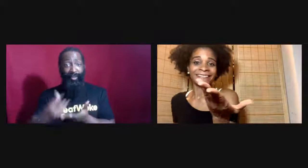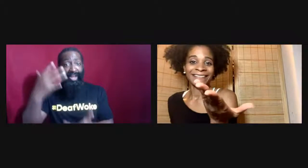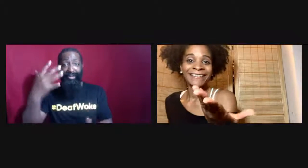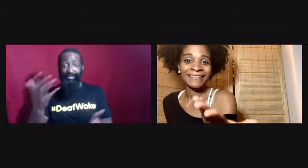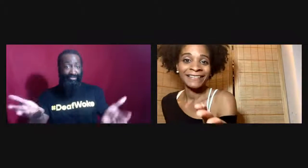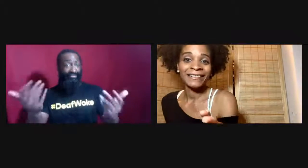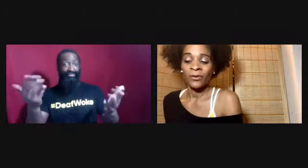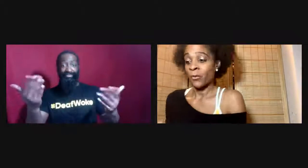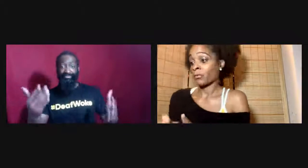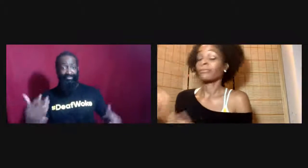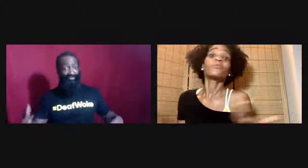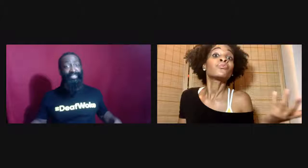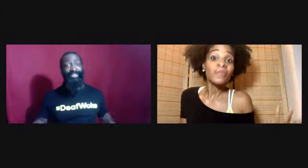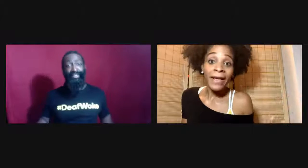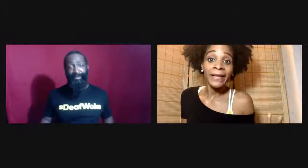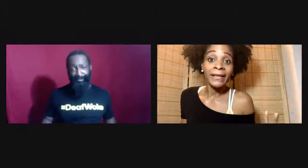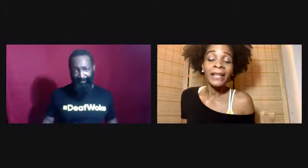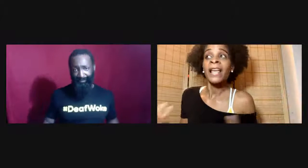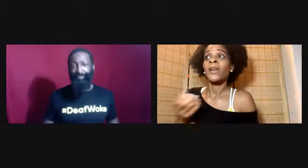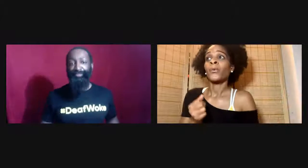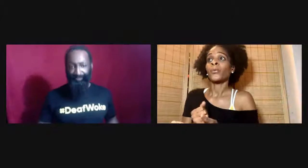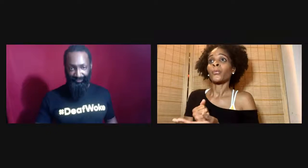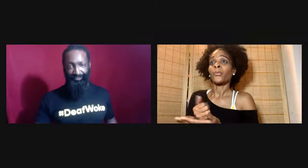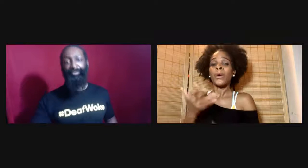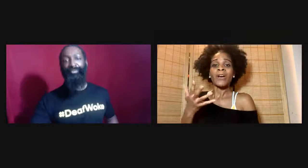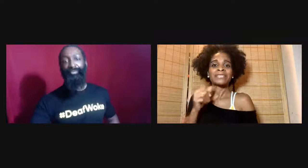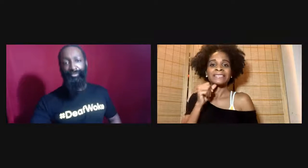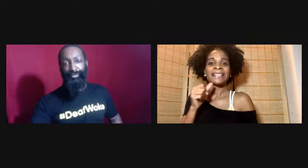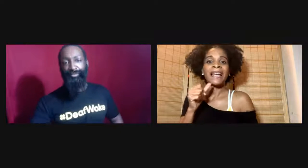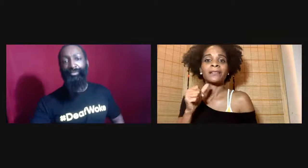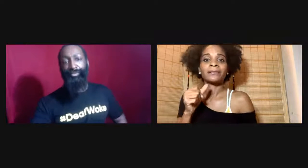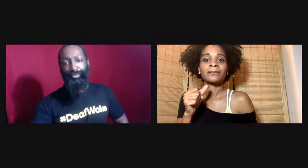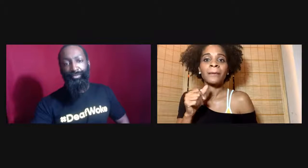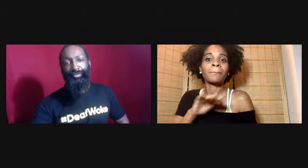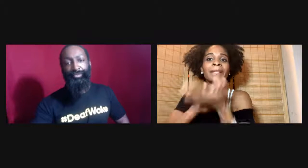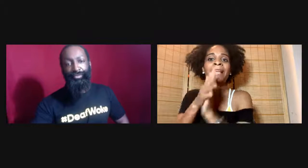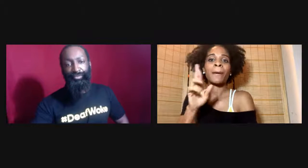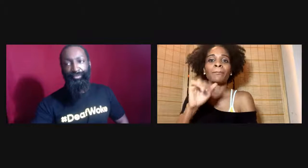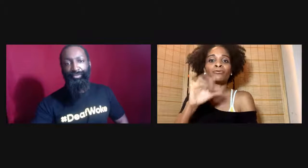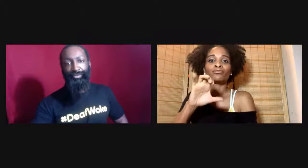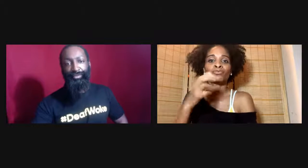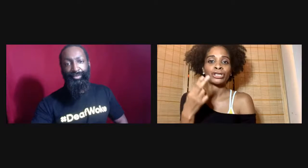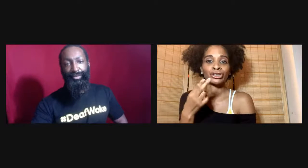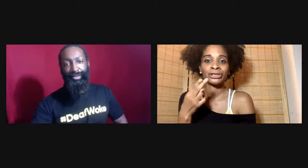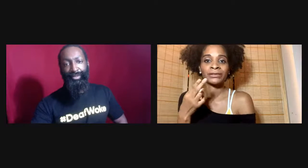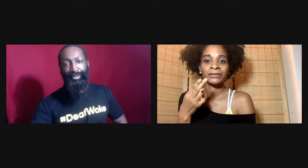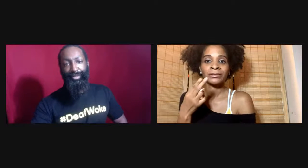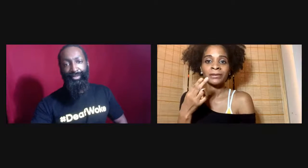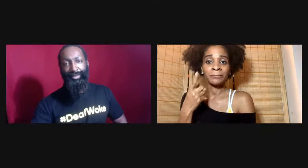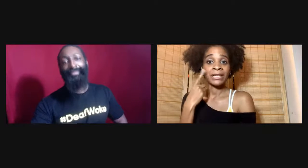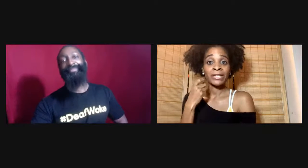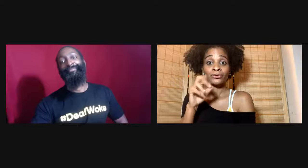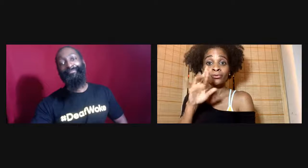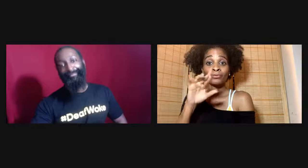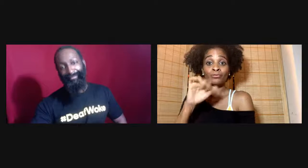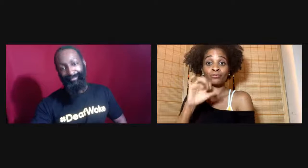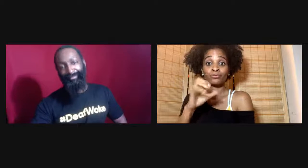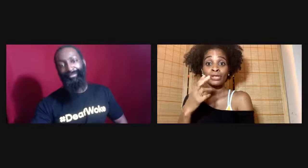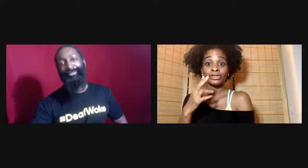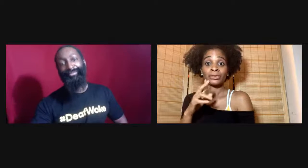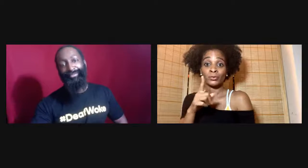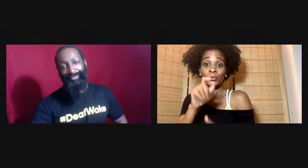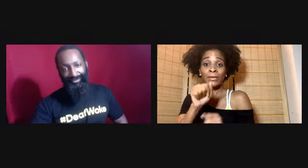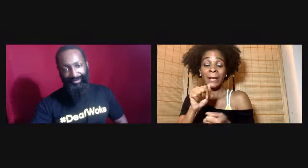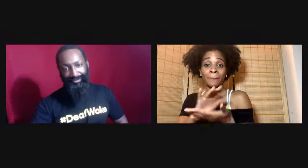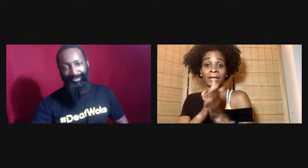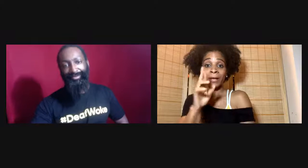not know what that means of creating wealth. So, Right. And wealth is not becoming rich.